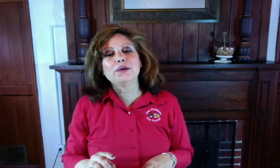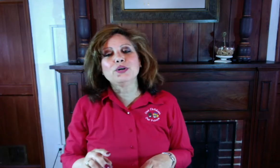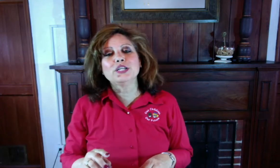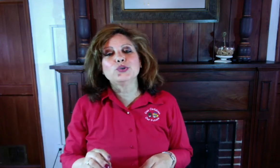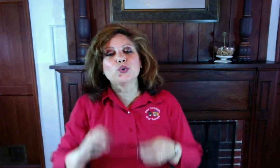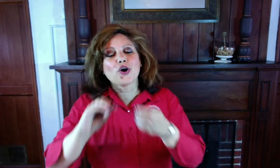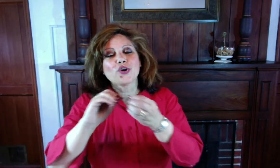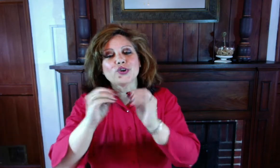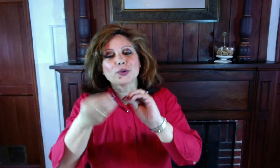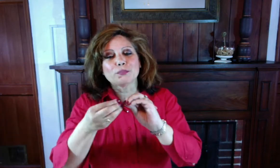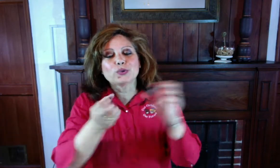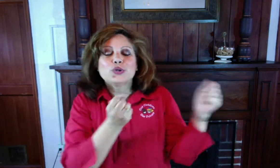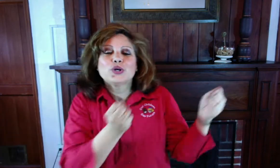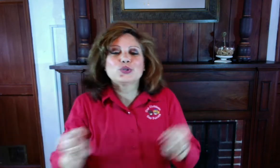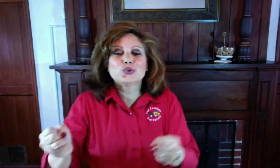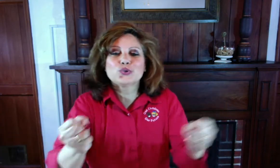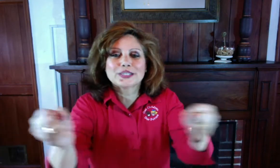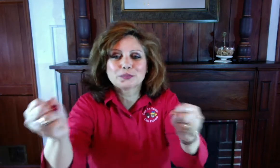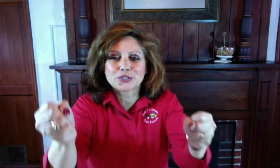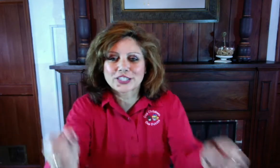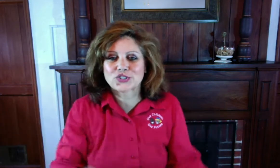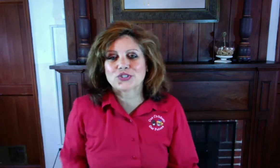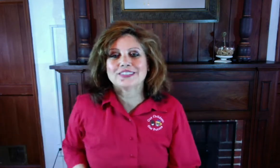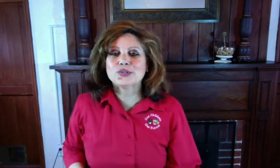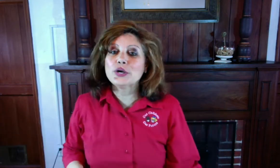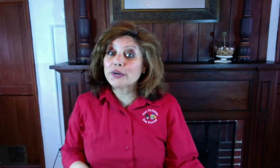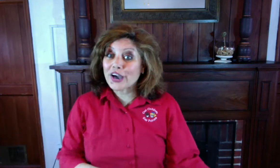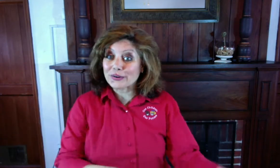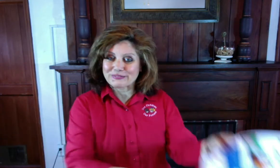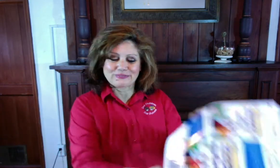going to do our numbers to transportation. So here we go.